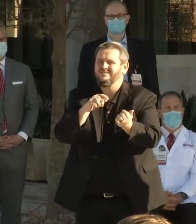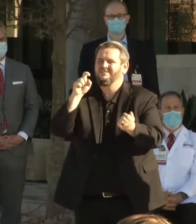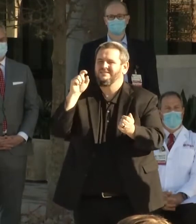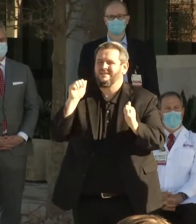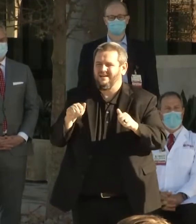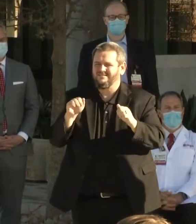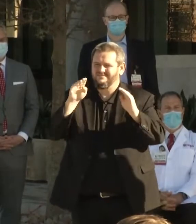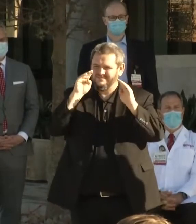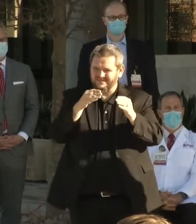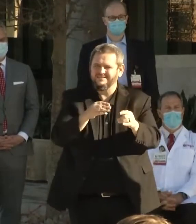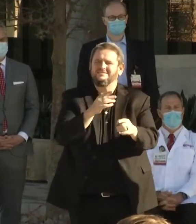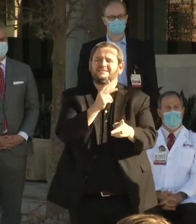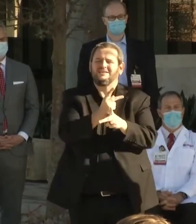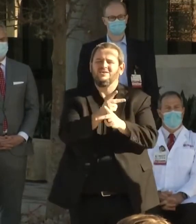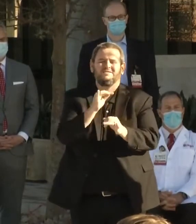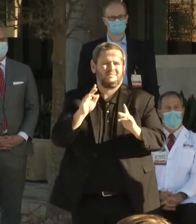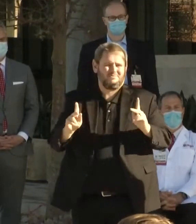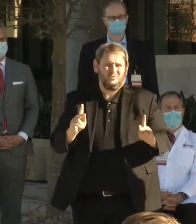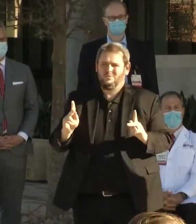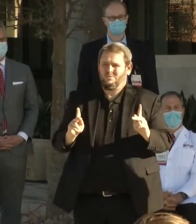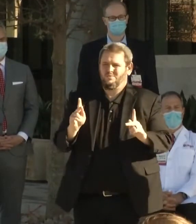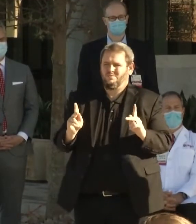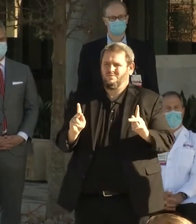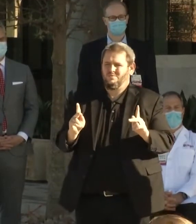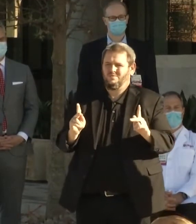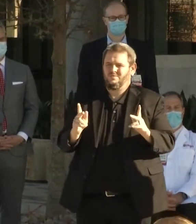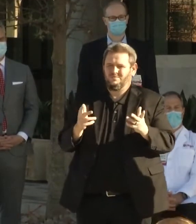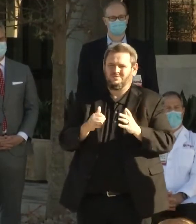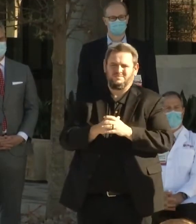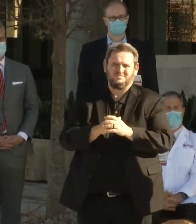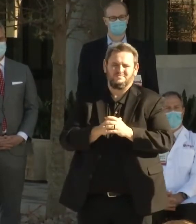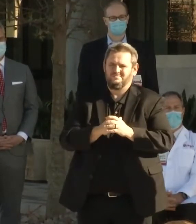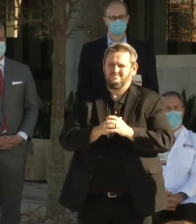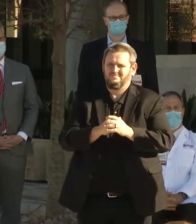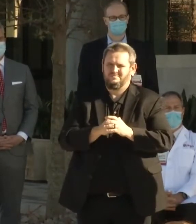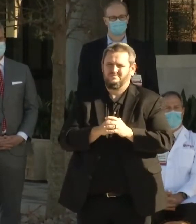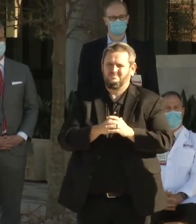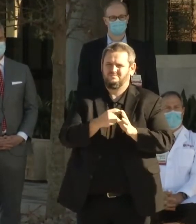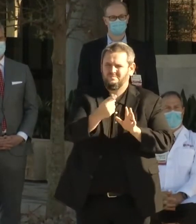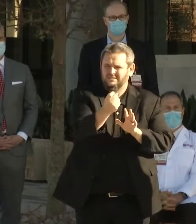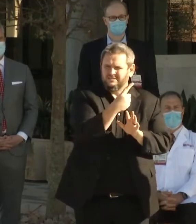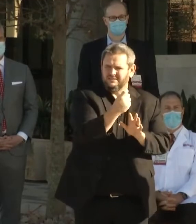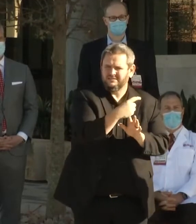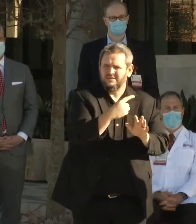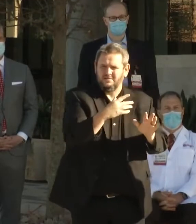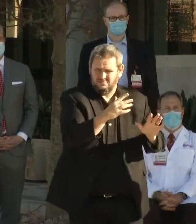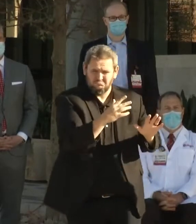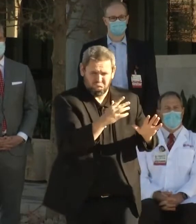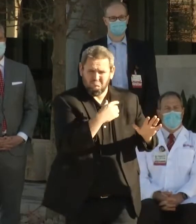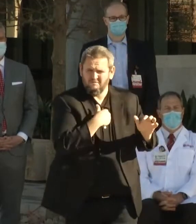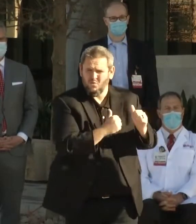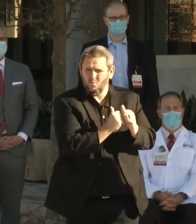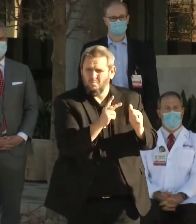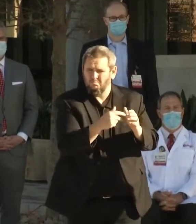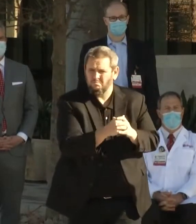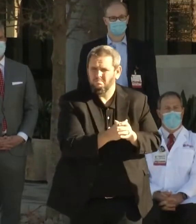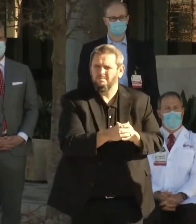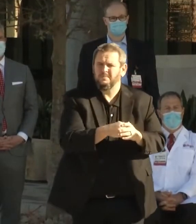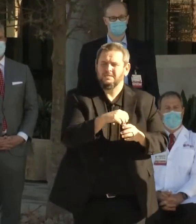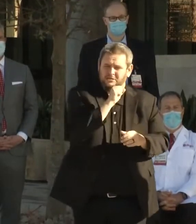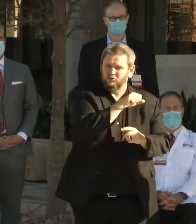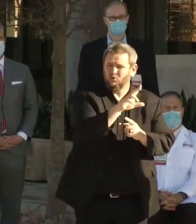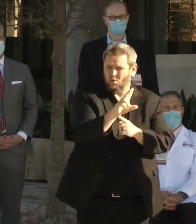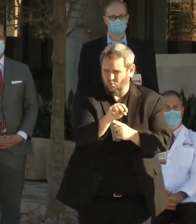create space by extreme measures. Does that help? Just a concrete yes or no. Is happening on any extent? I understand it's a